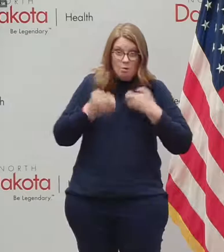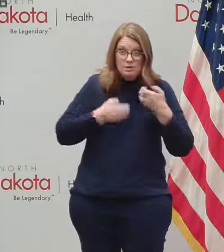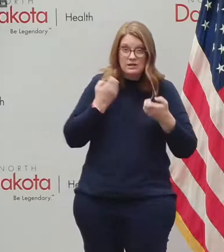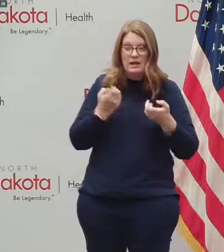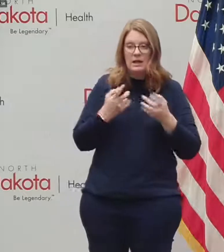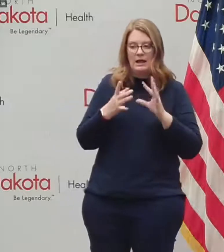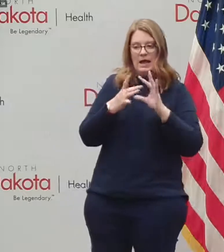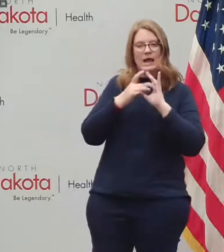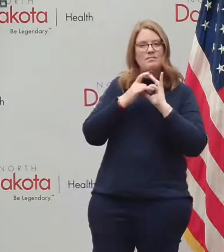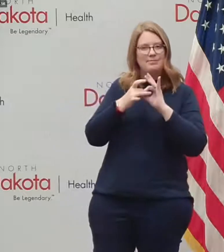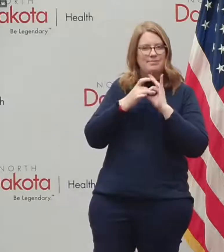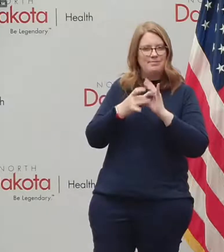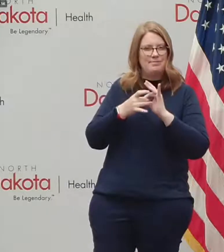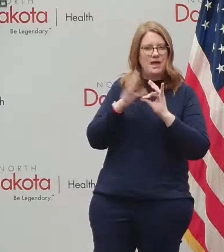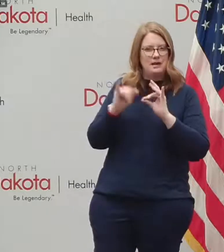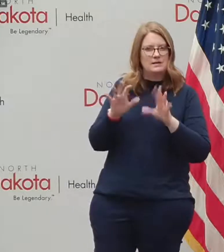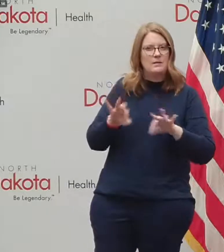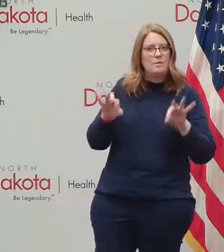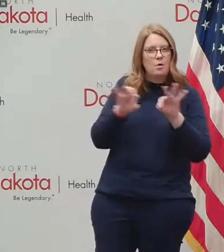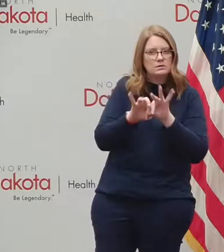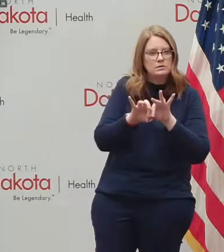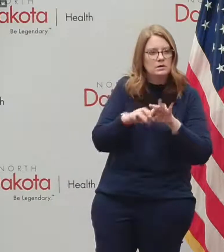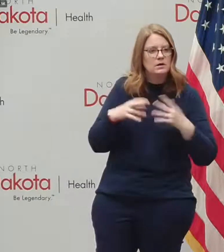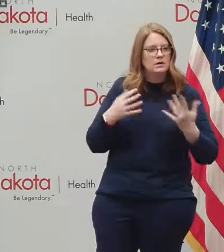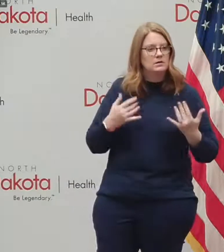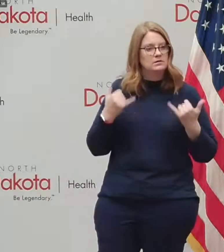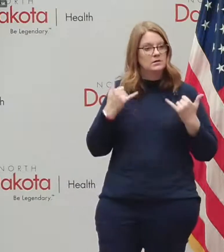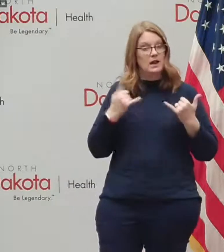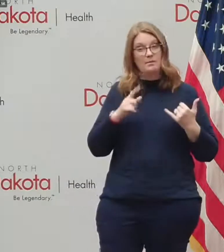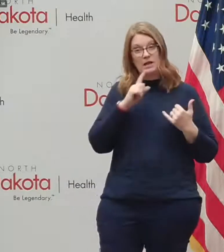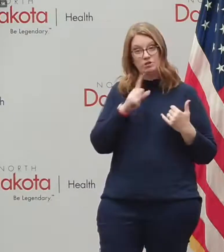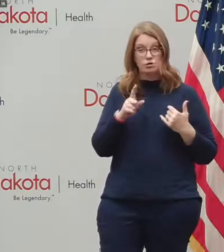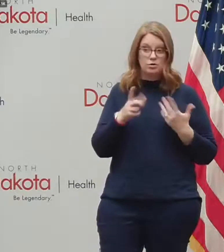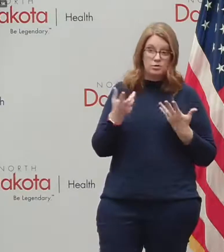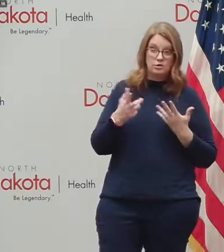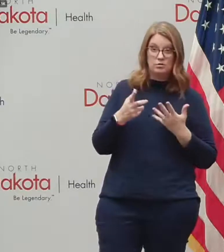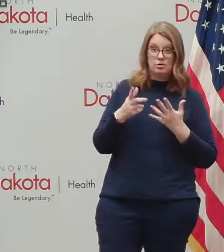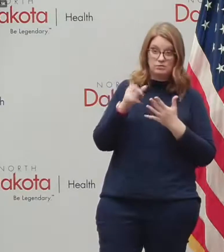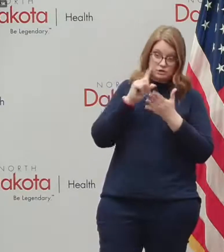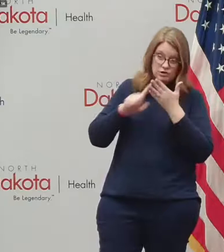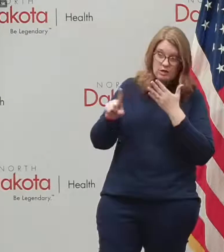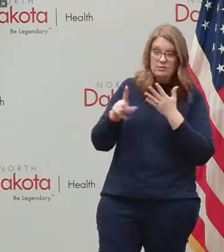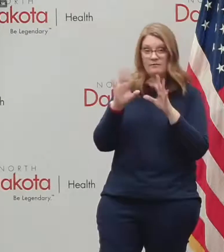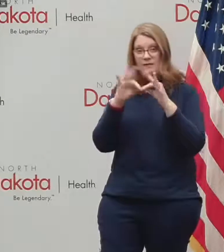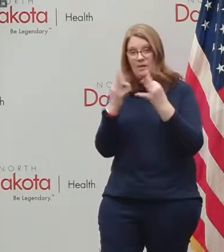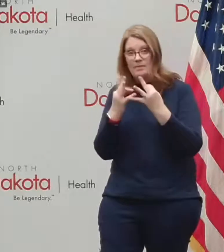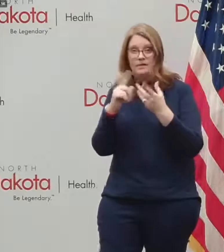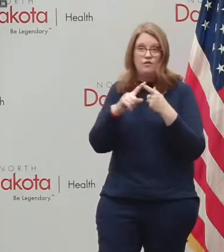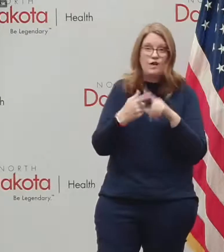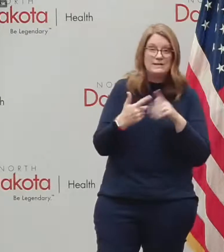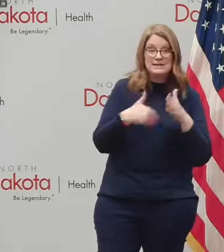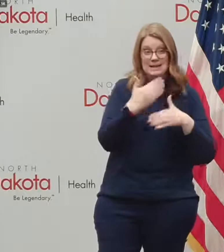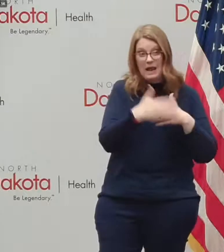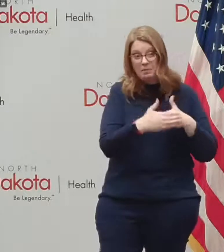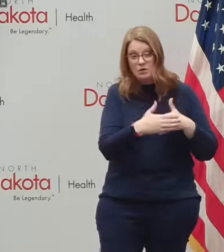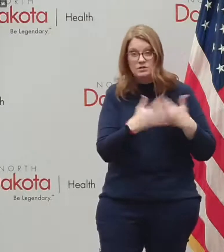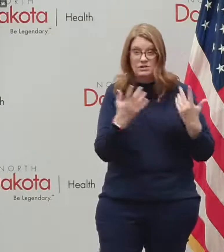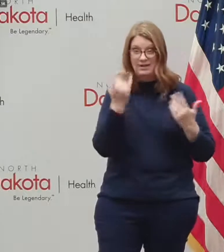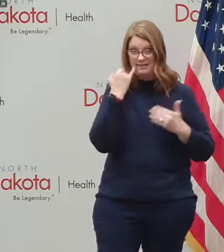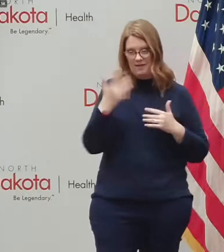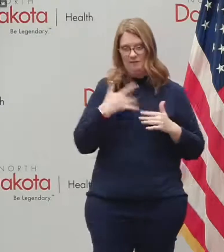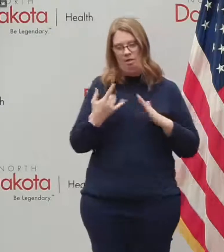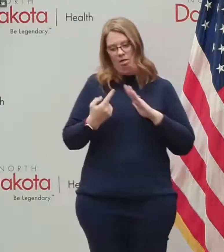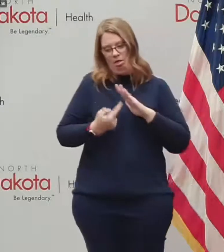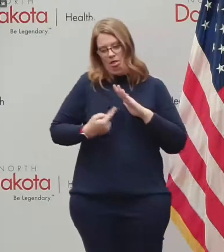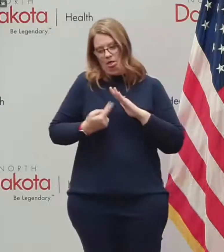more important than ever. And so during this time, make sure you're checking in with family, friends, neighbors who might be struggling with isolation,